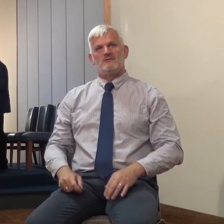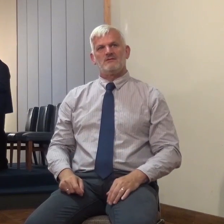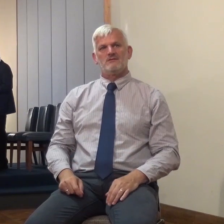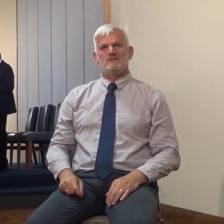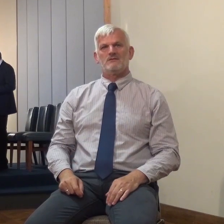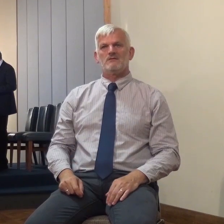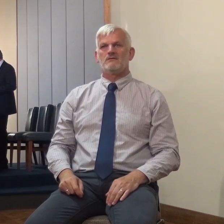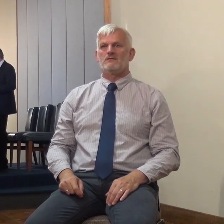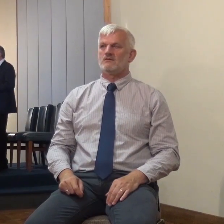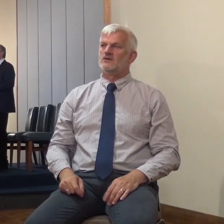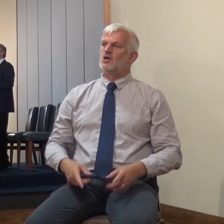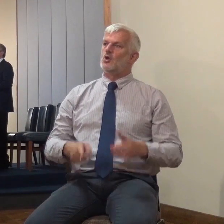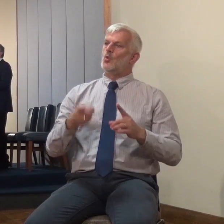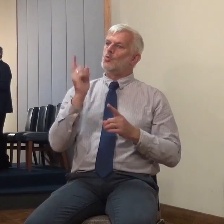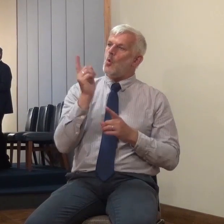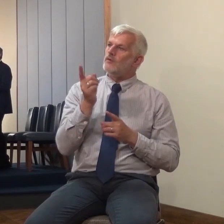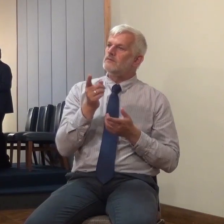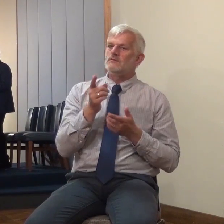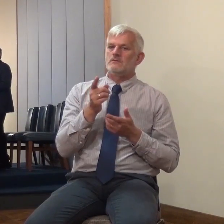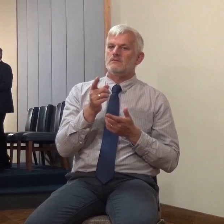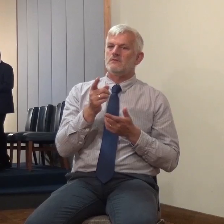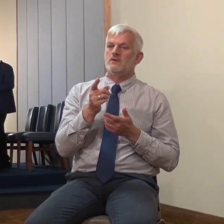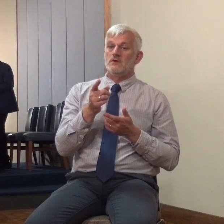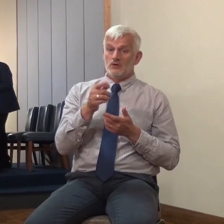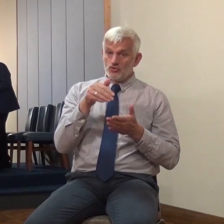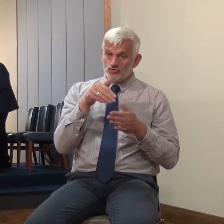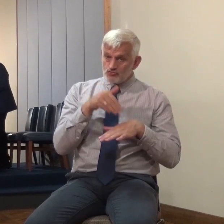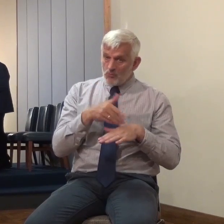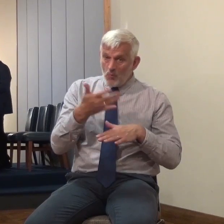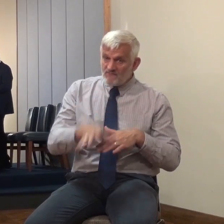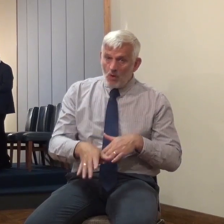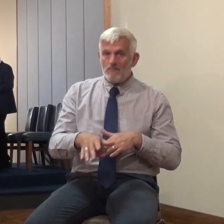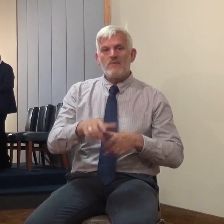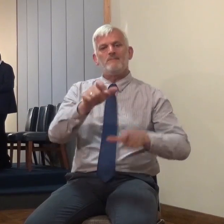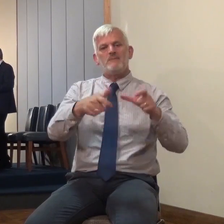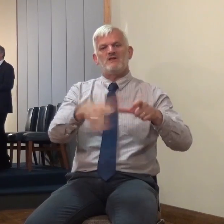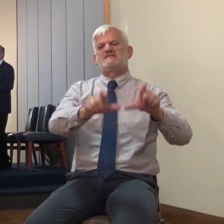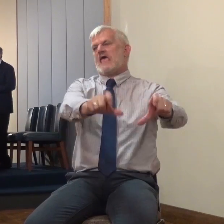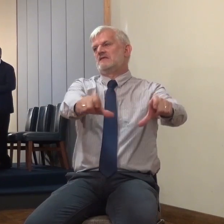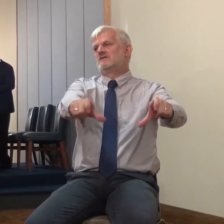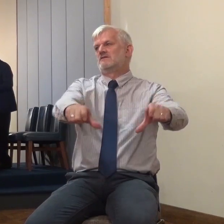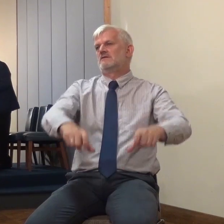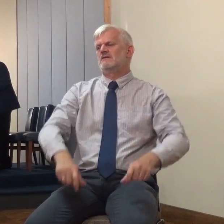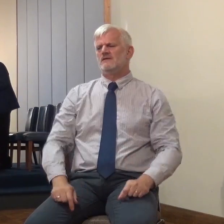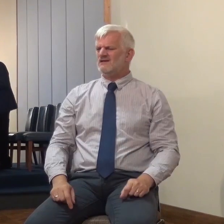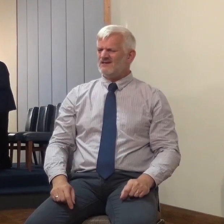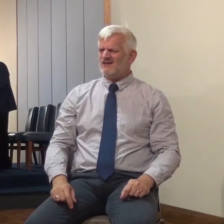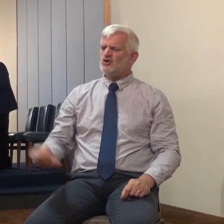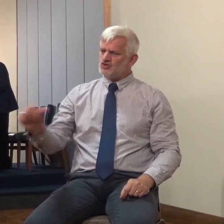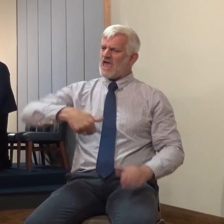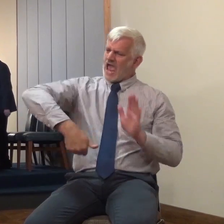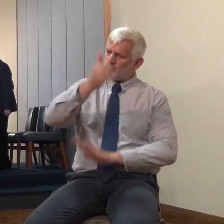Their troubles would come from the pagan people whom they had failed to dislodge. Other people then